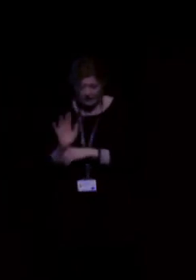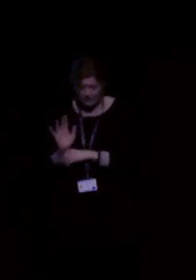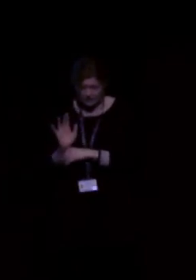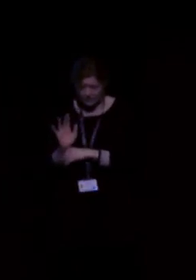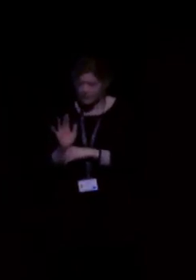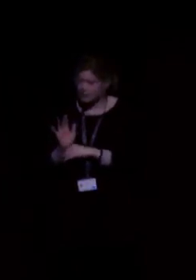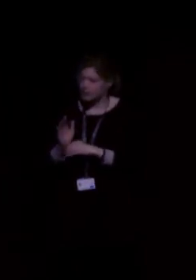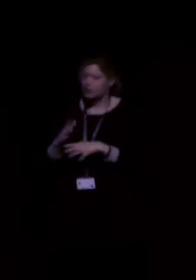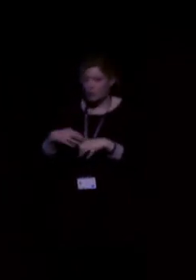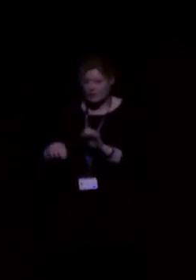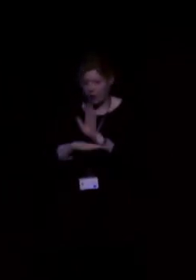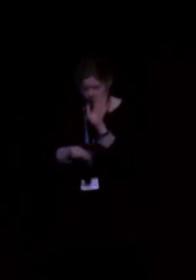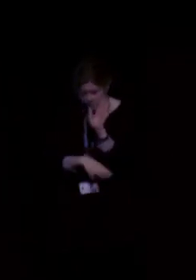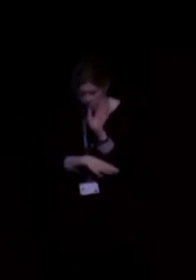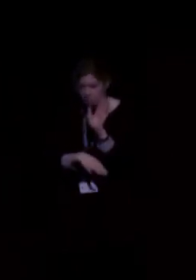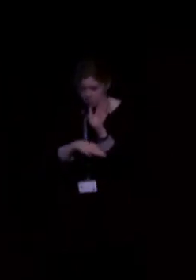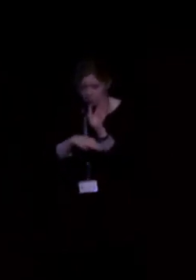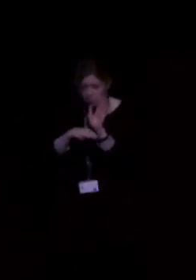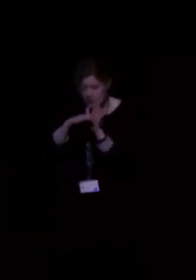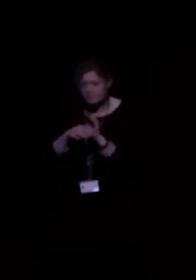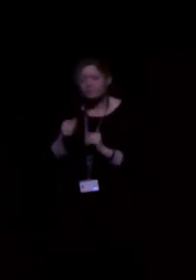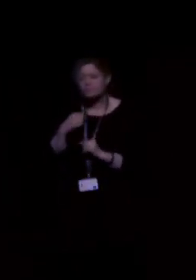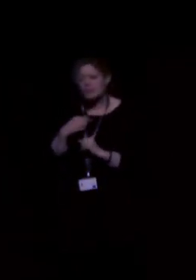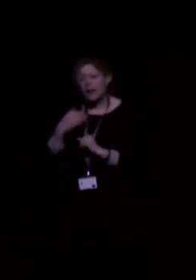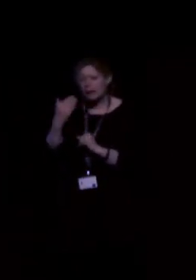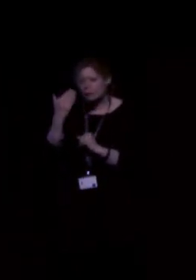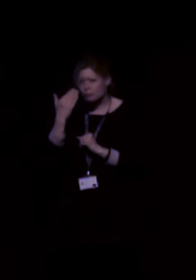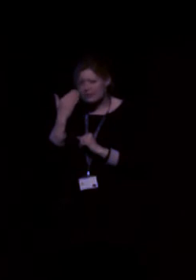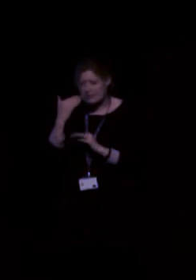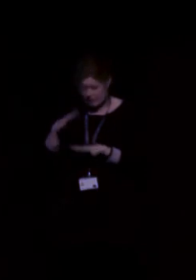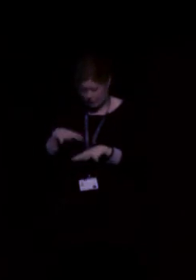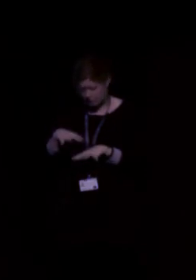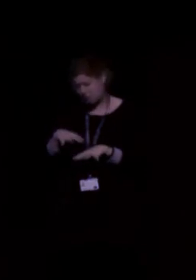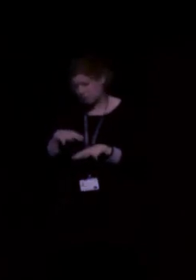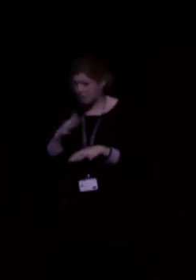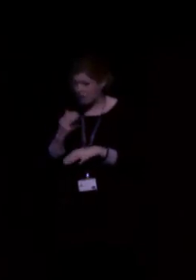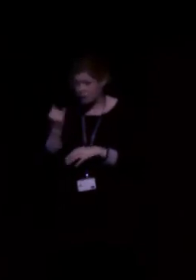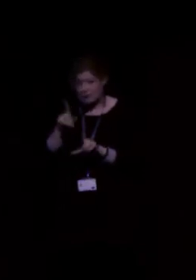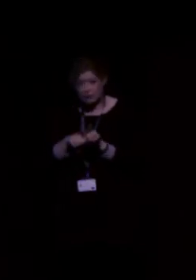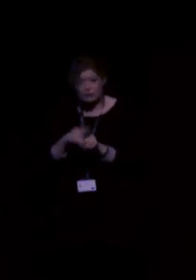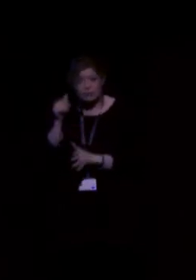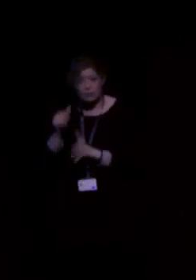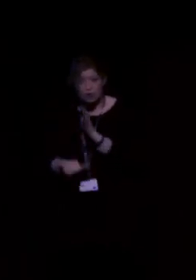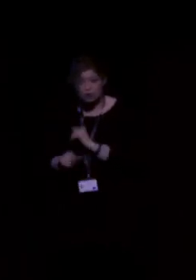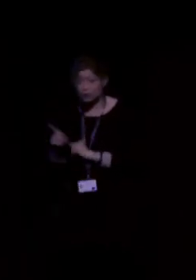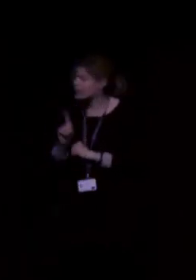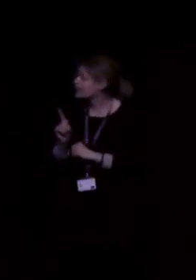surgeries that has recently come onto line in the last 5-6 years is